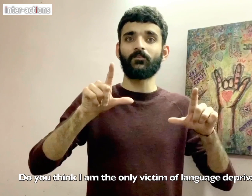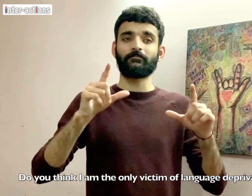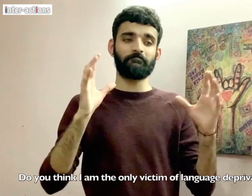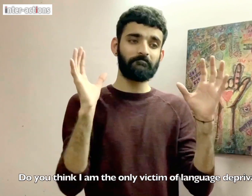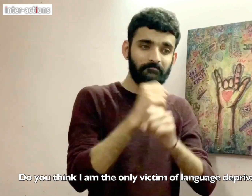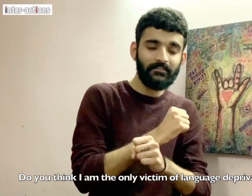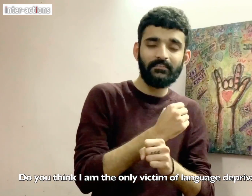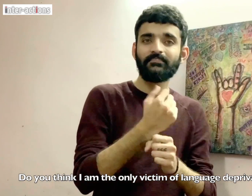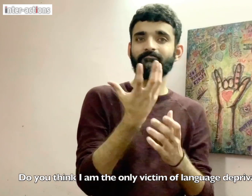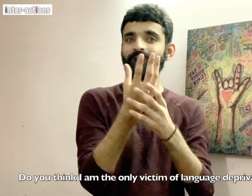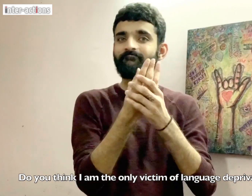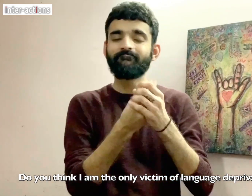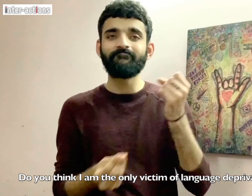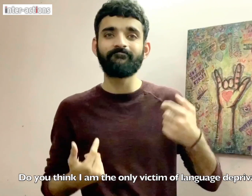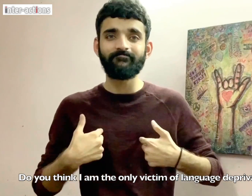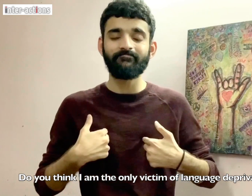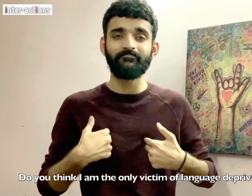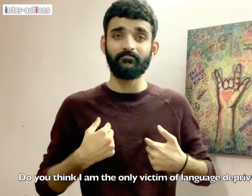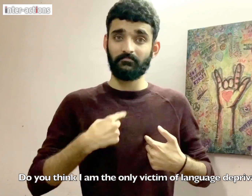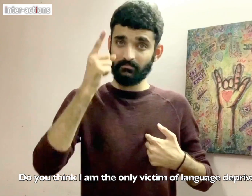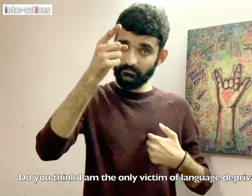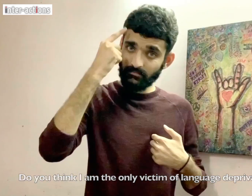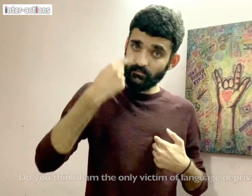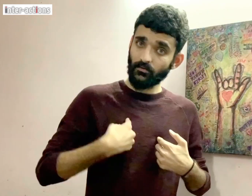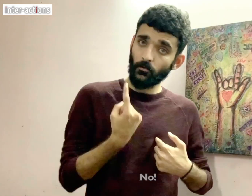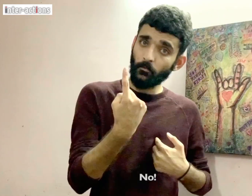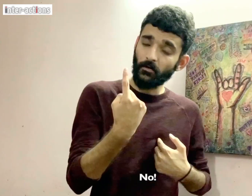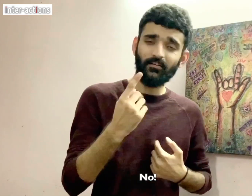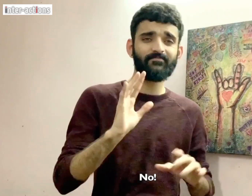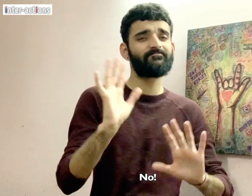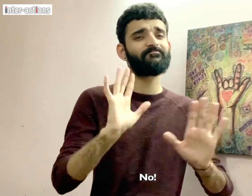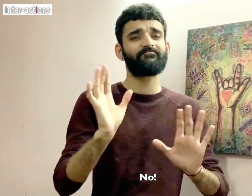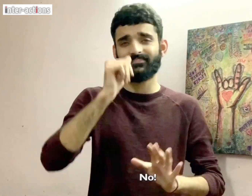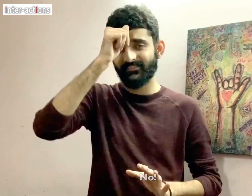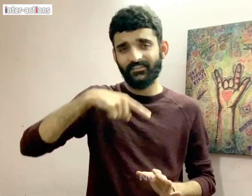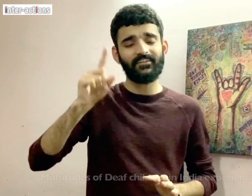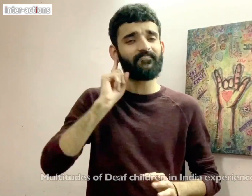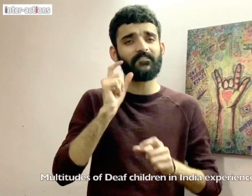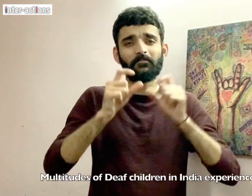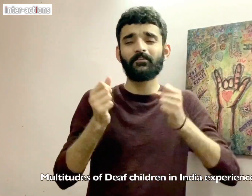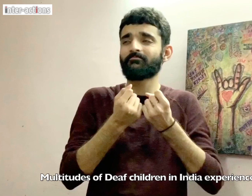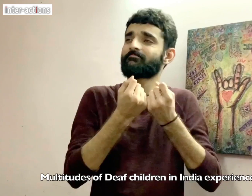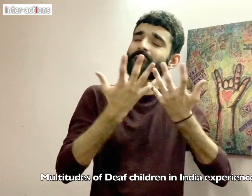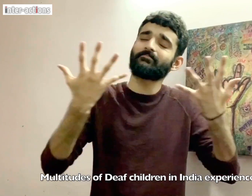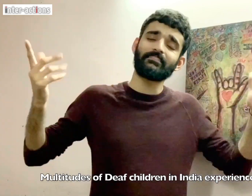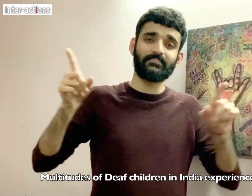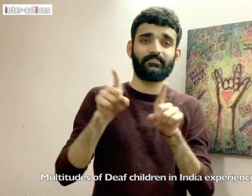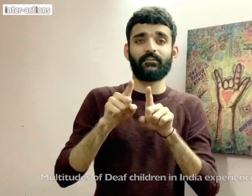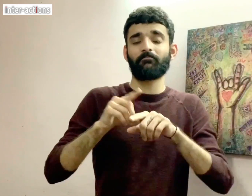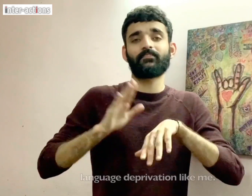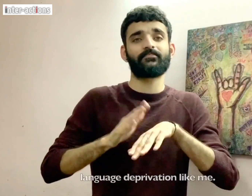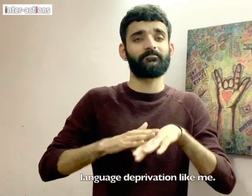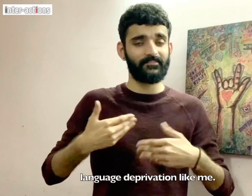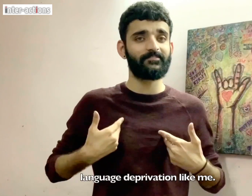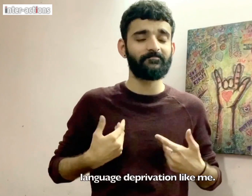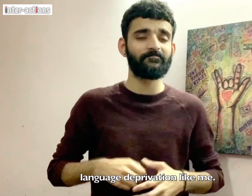I am the only victim of language deprivation? No. Multitudes of deaf children in India experience language deprivation like